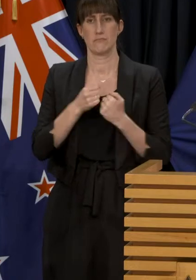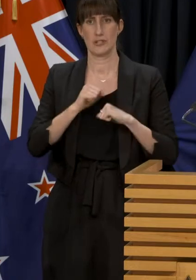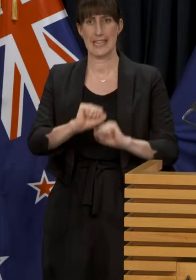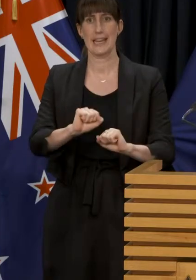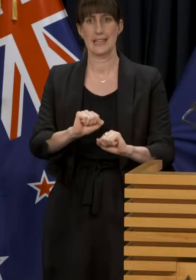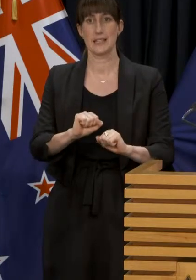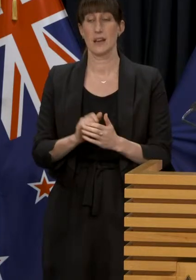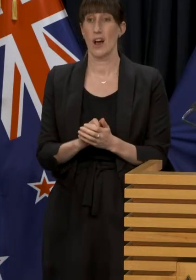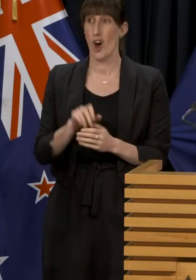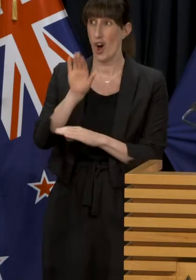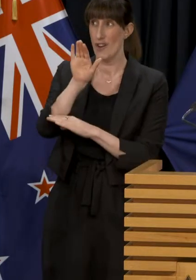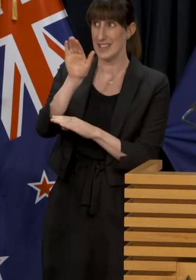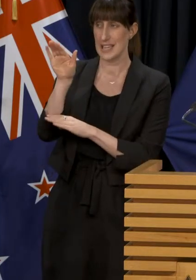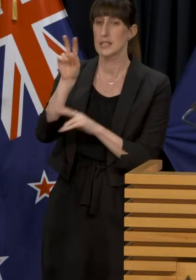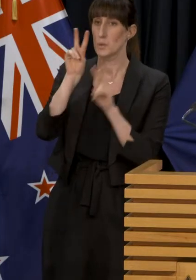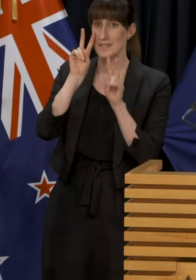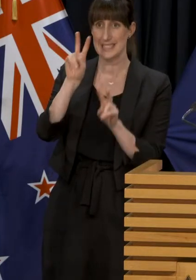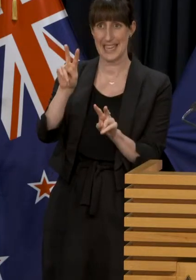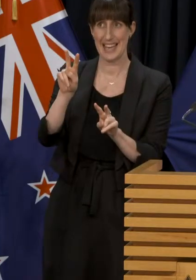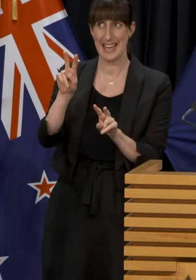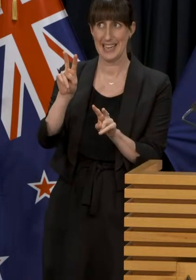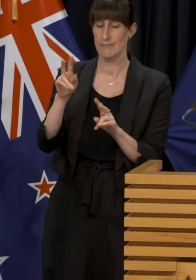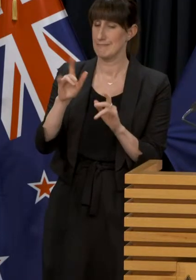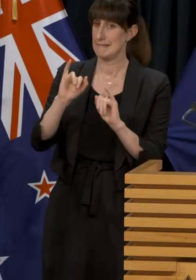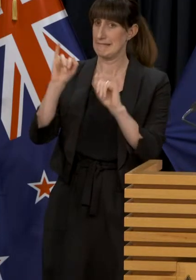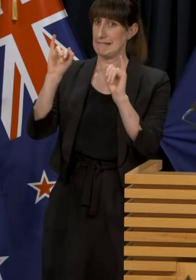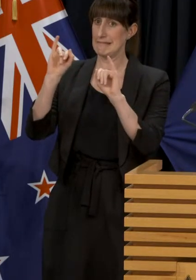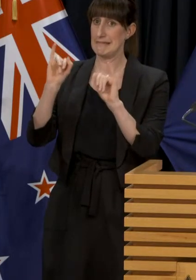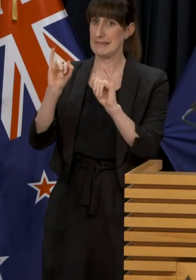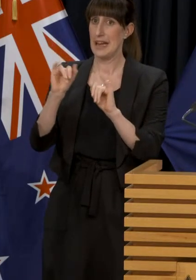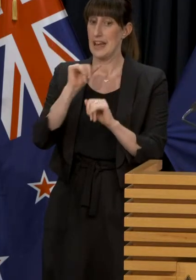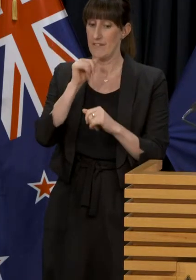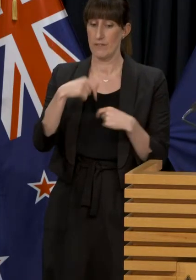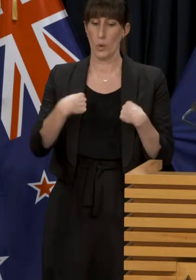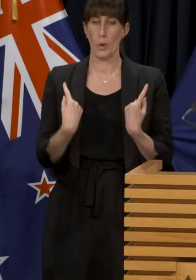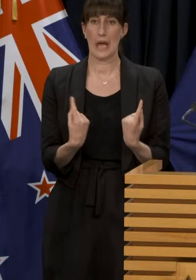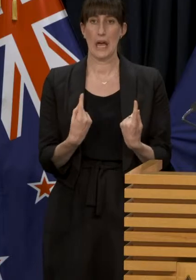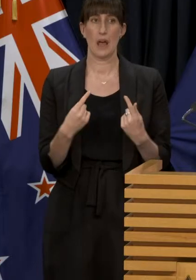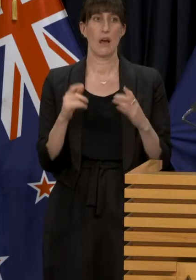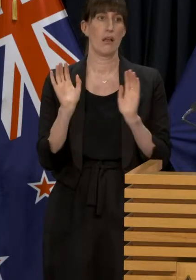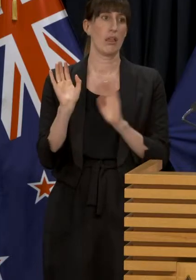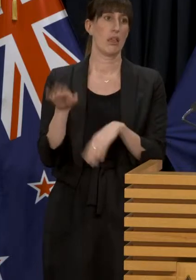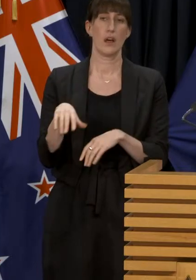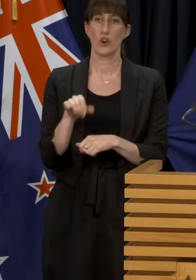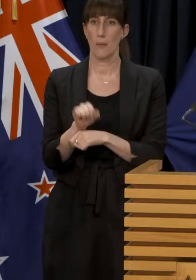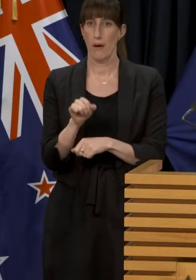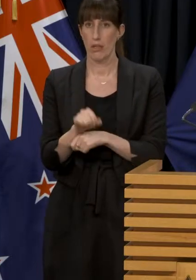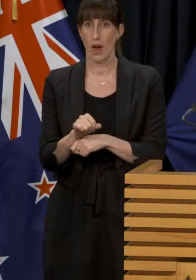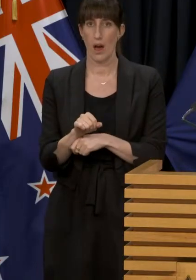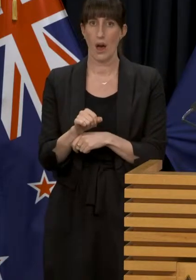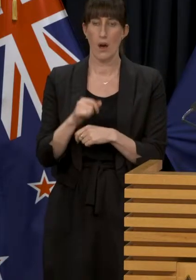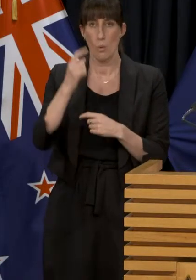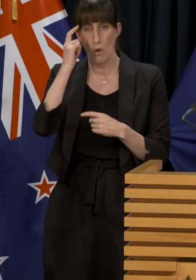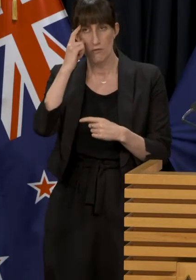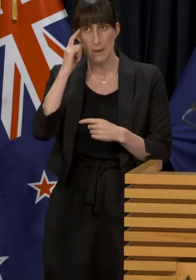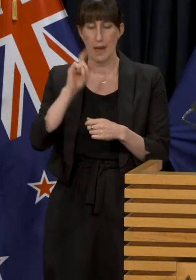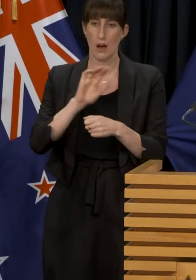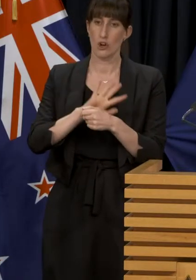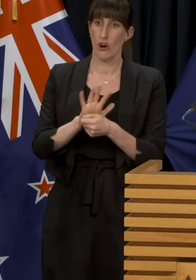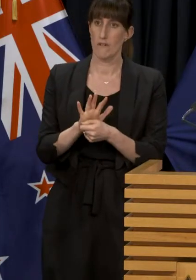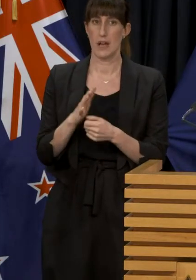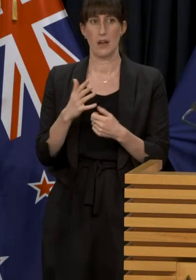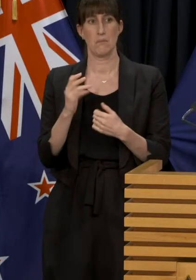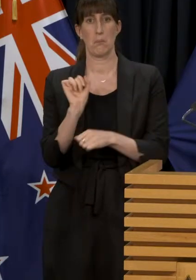not constantly on guard against a sense of complacency. If we take our eye off the ball for just a